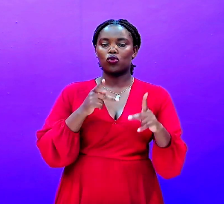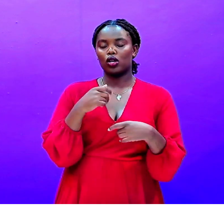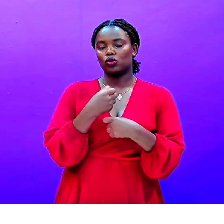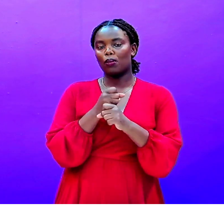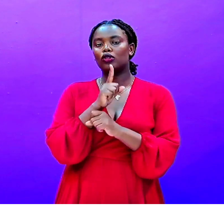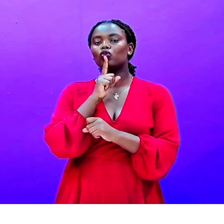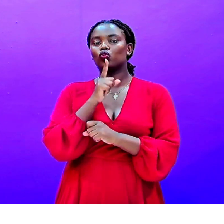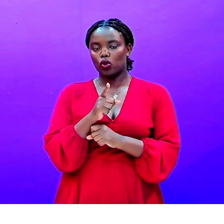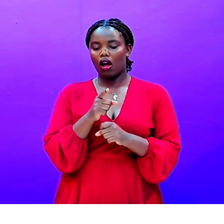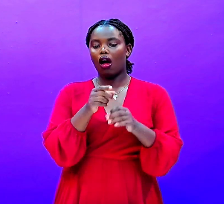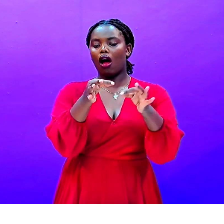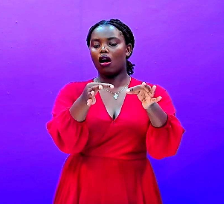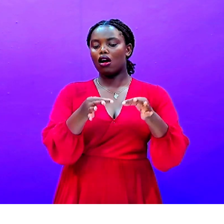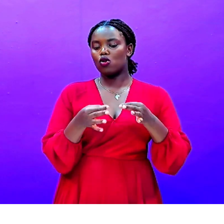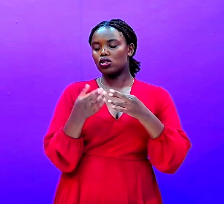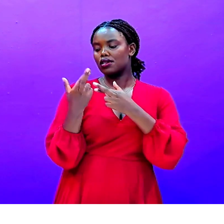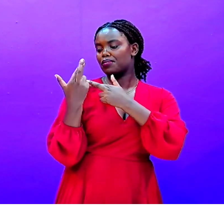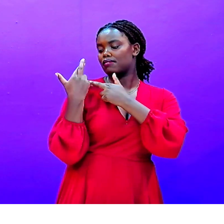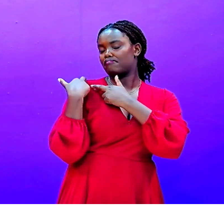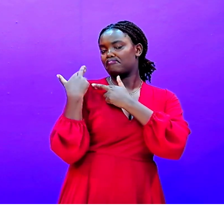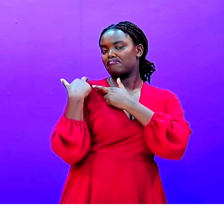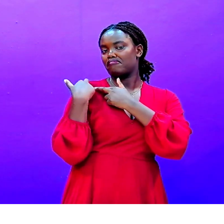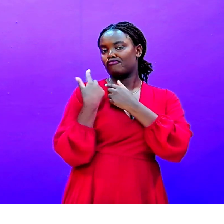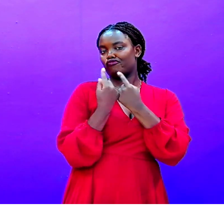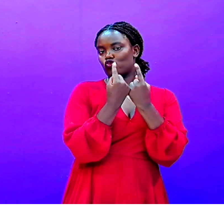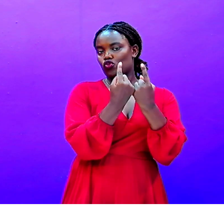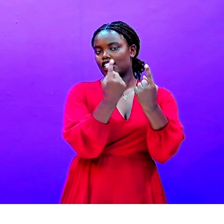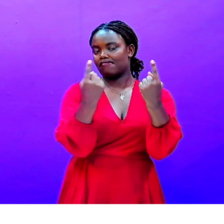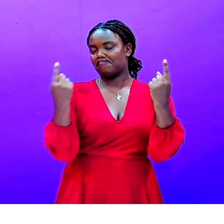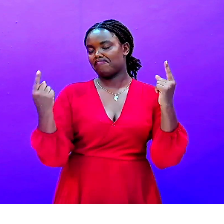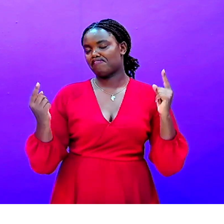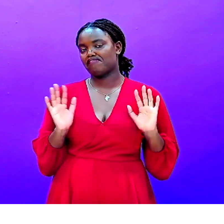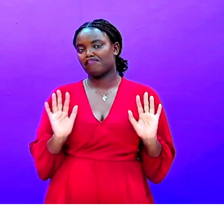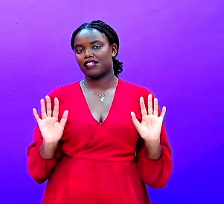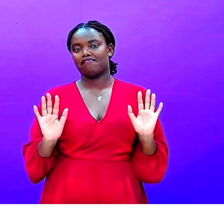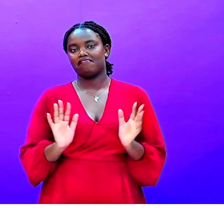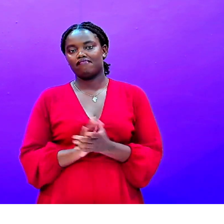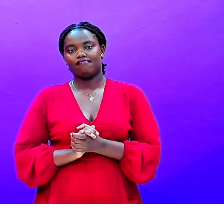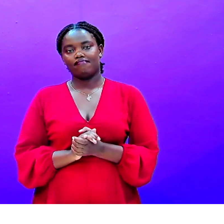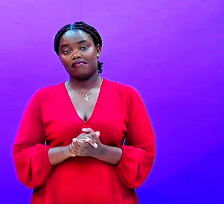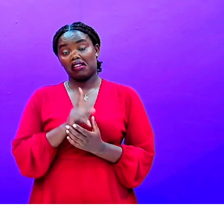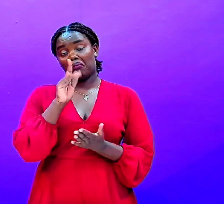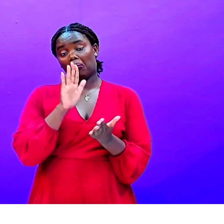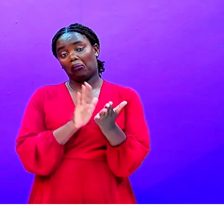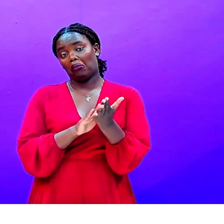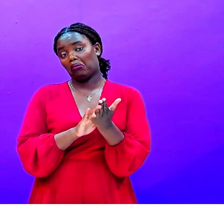underscoring the importance of legal procedure in ensuring accountability.